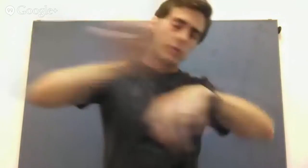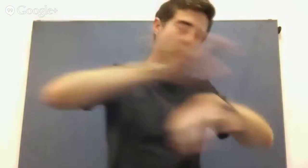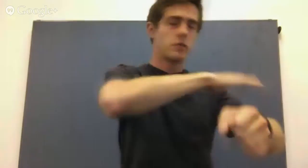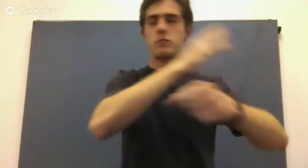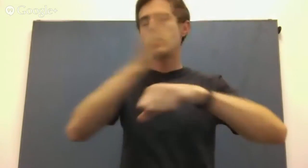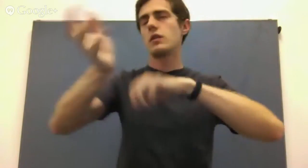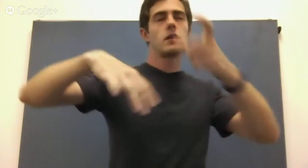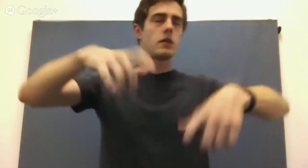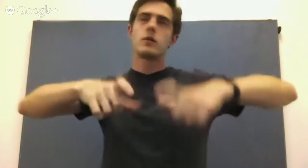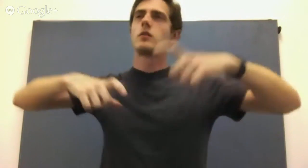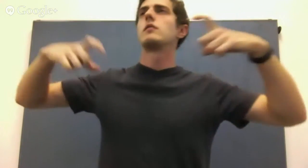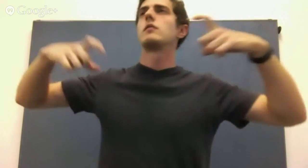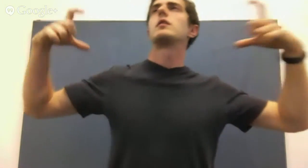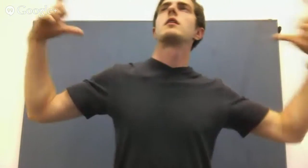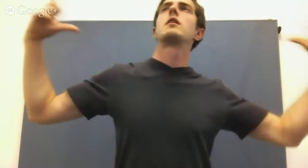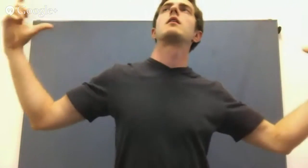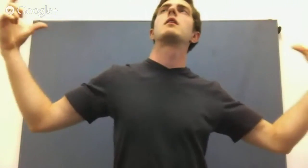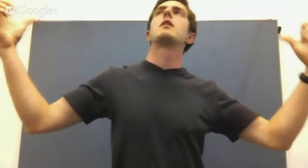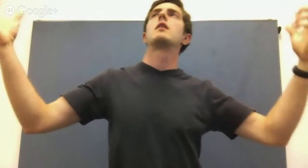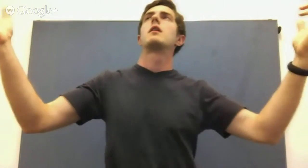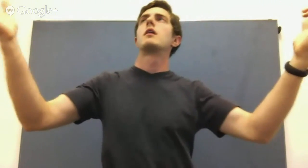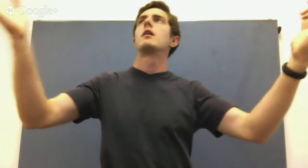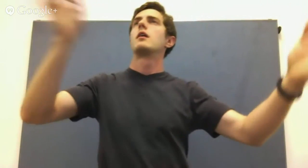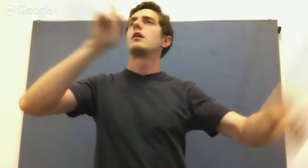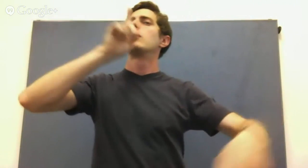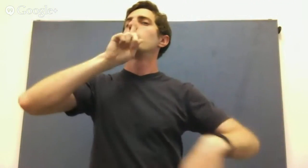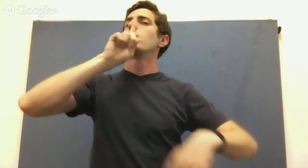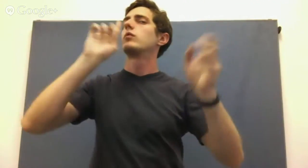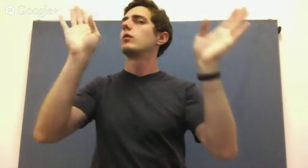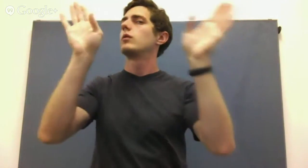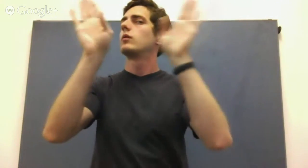Biggest melody you never heard before.